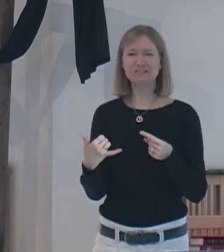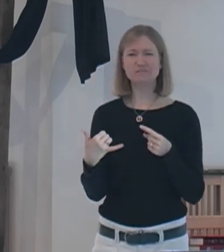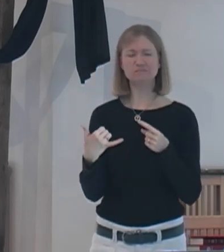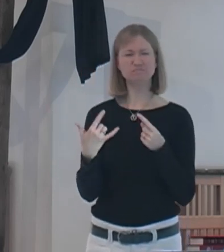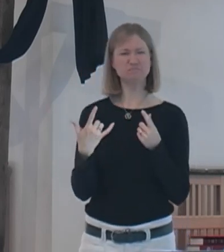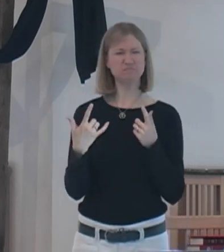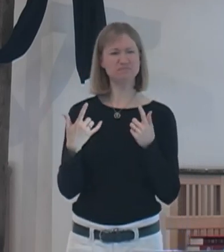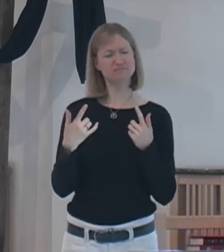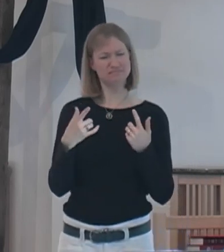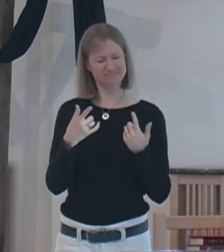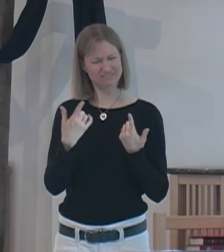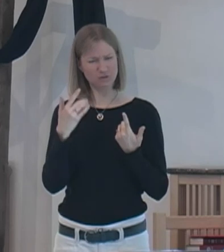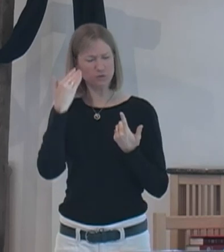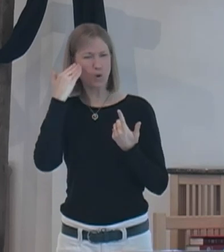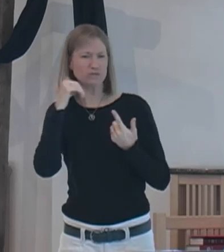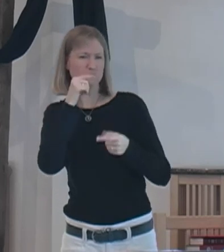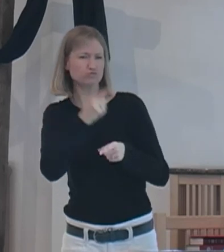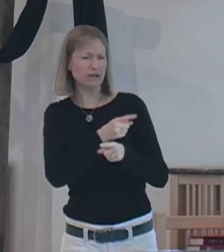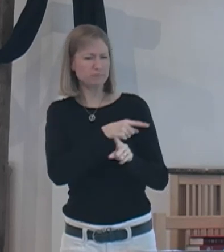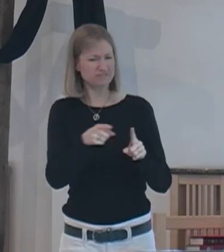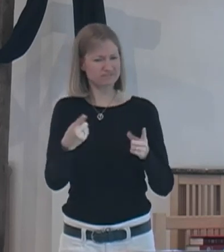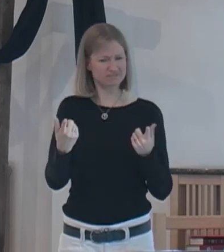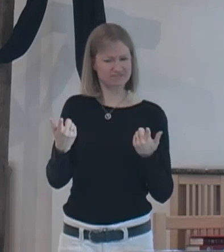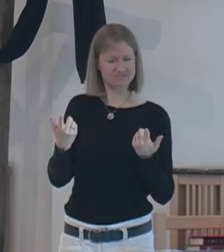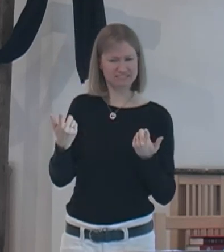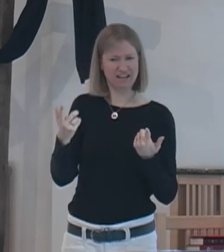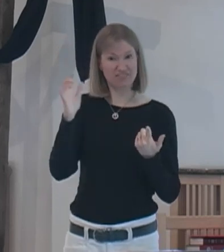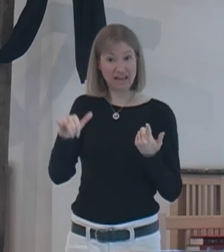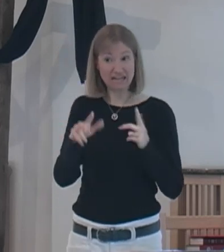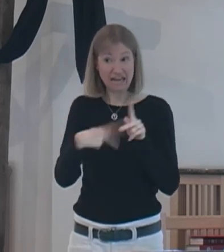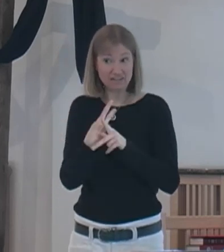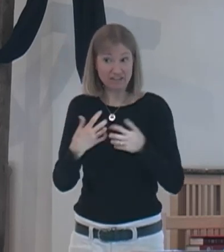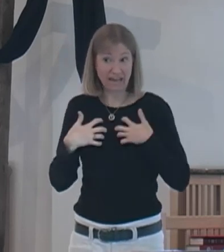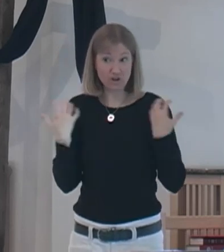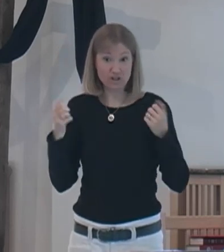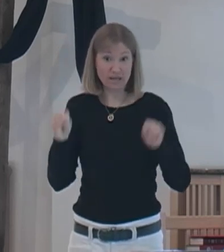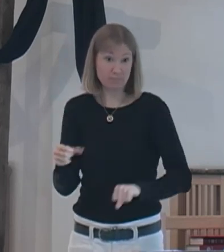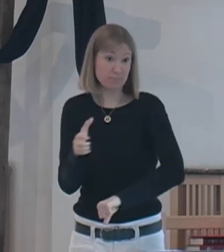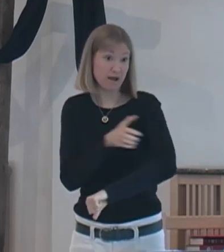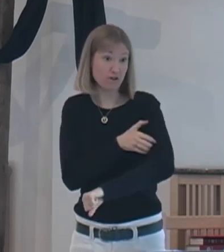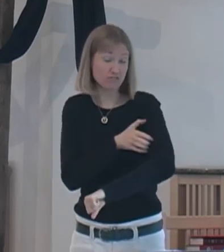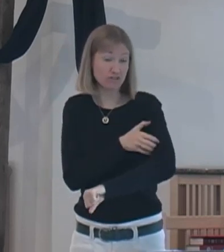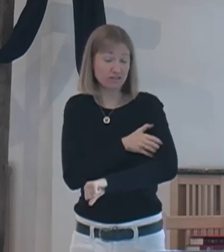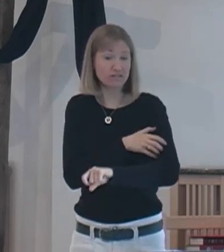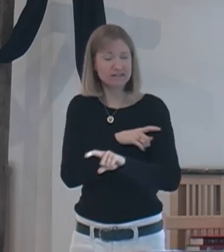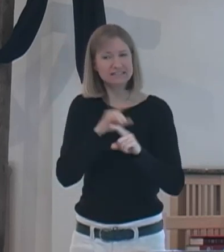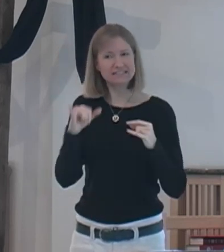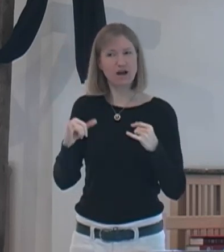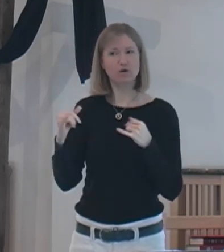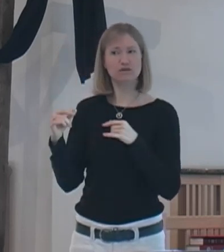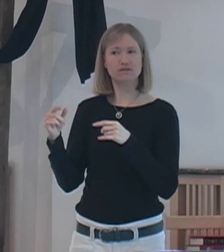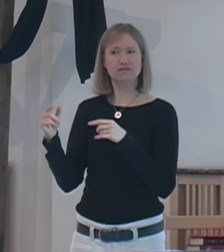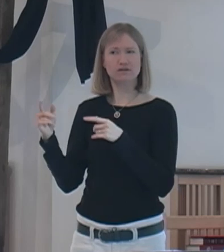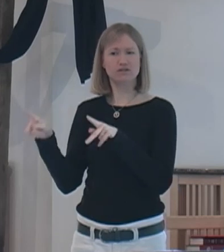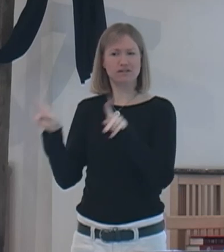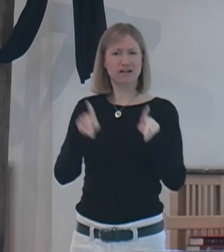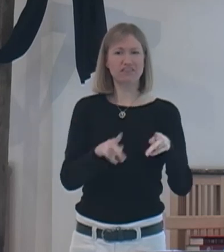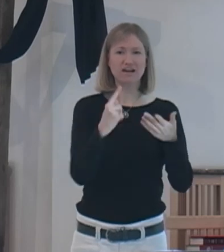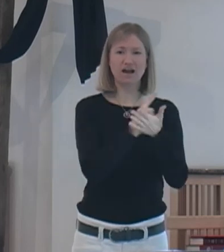a very powerful kind of anger. Just look at the gospel story you heard read.